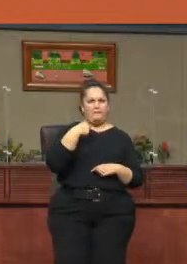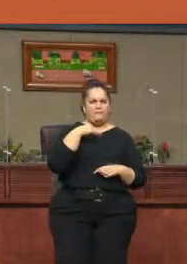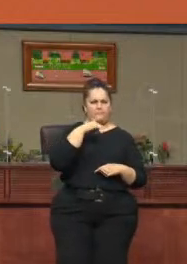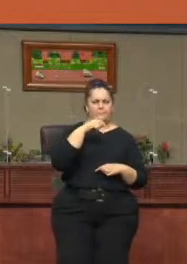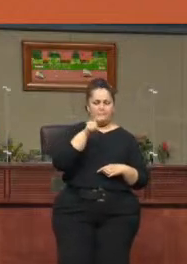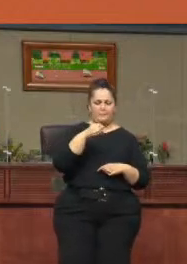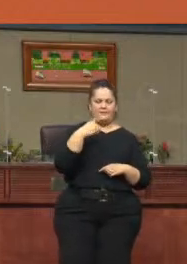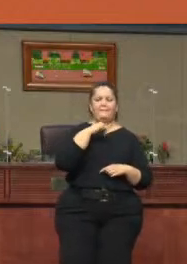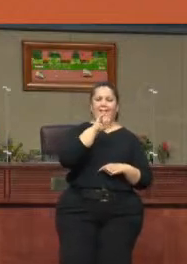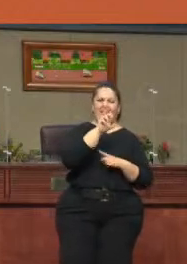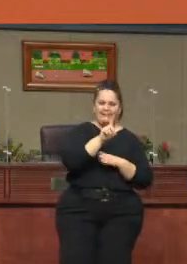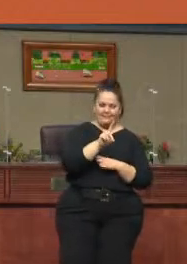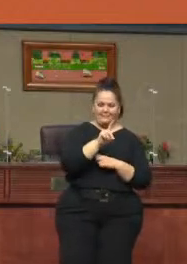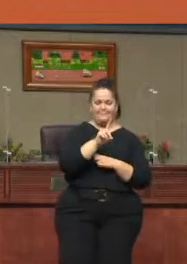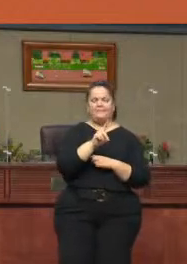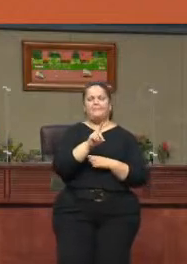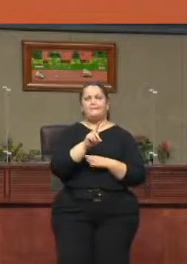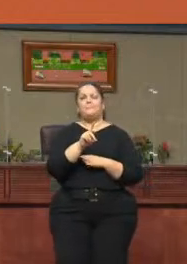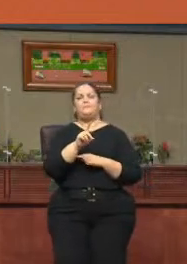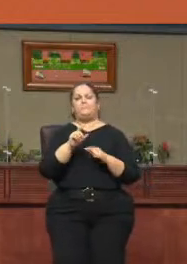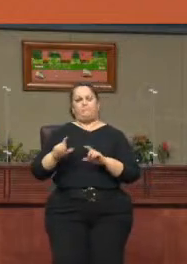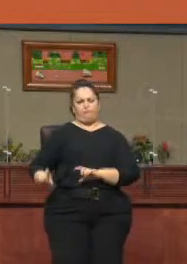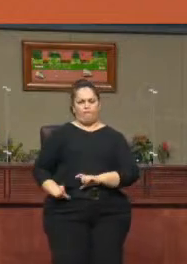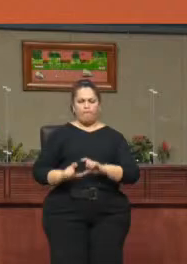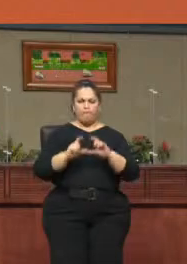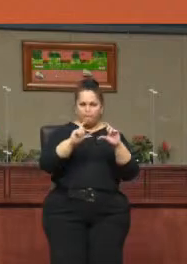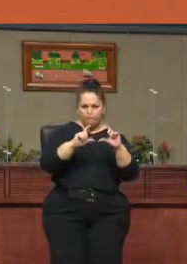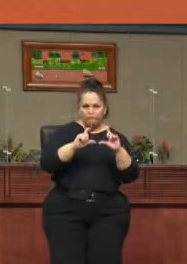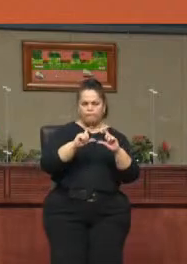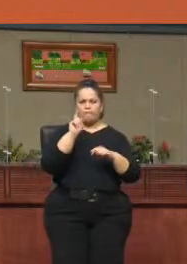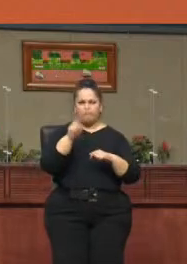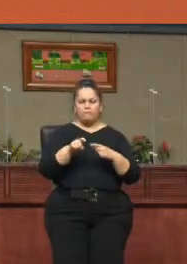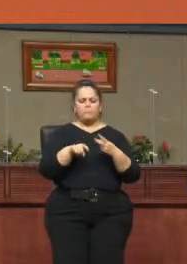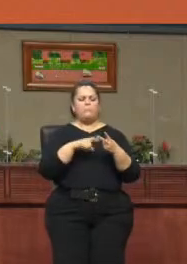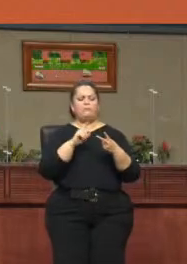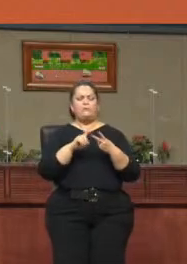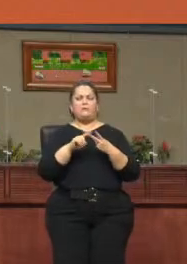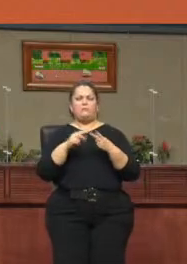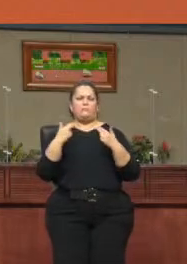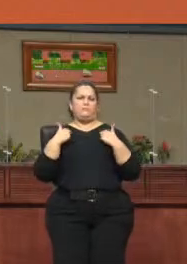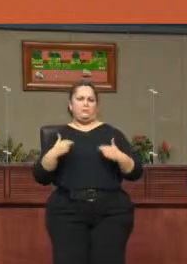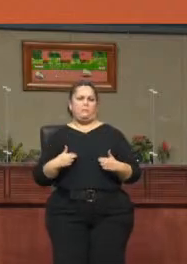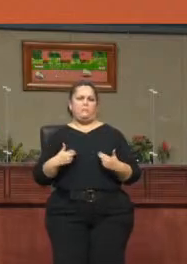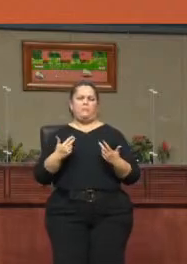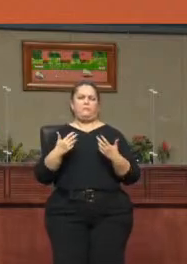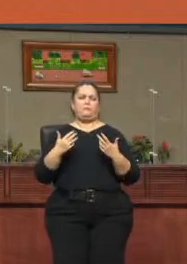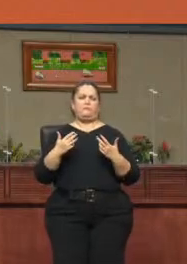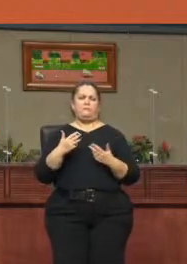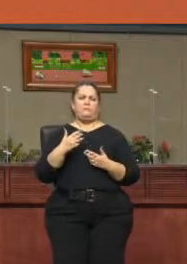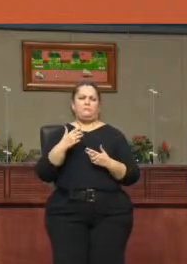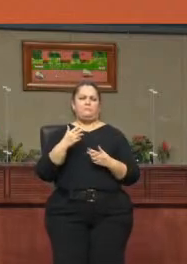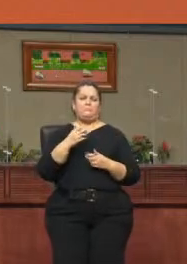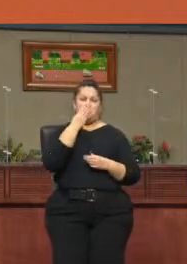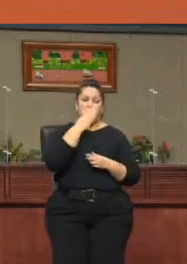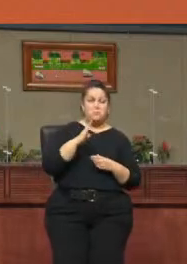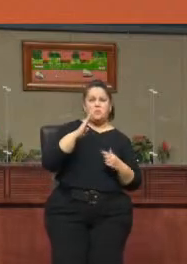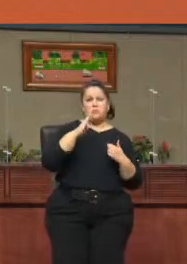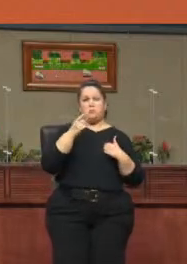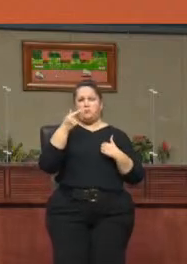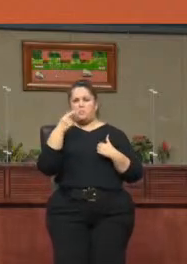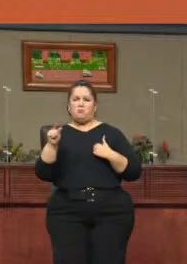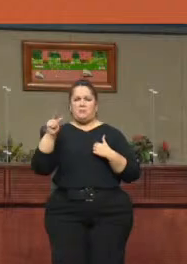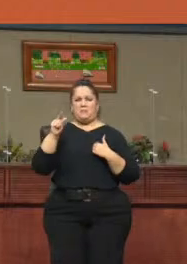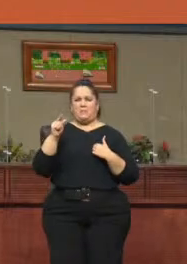a reminder, they will carry picture identification and will bear or wear a bright blue, green, or